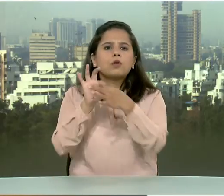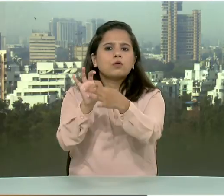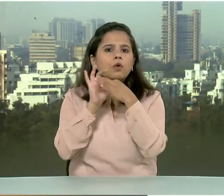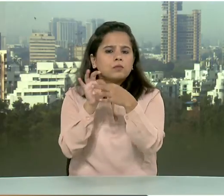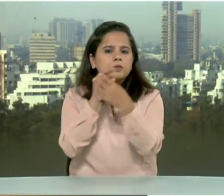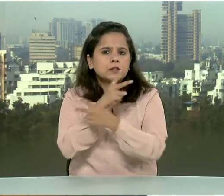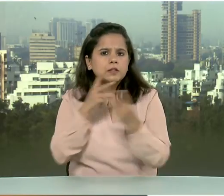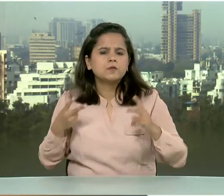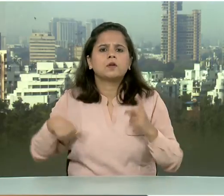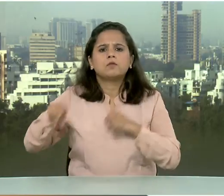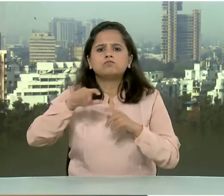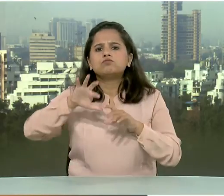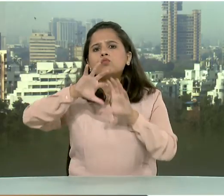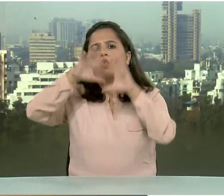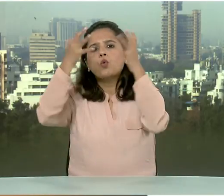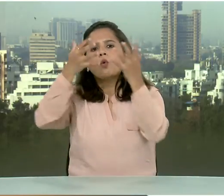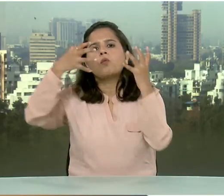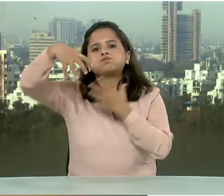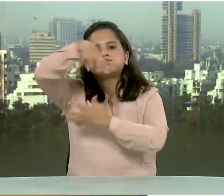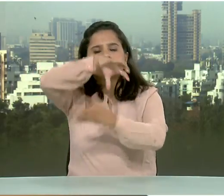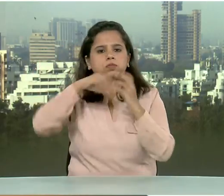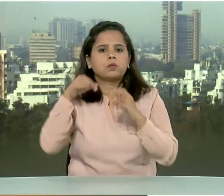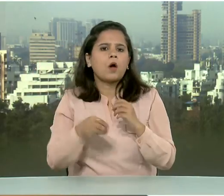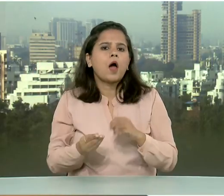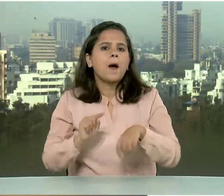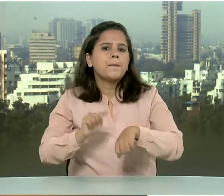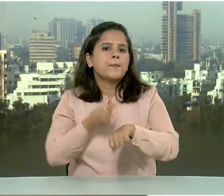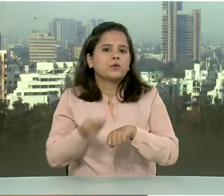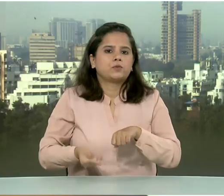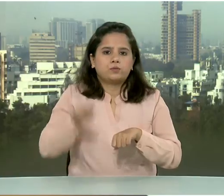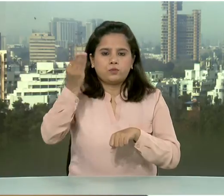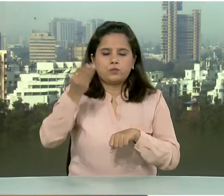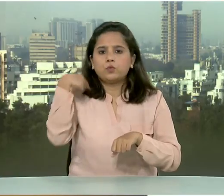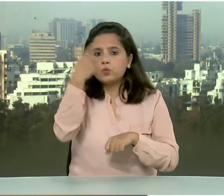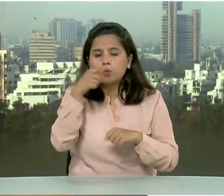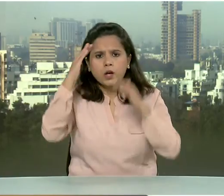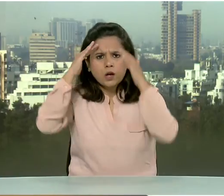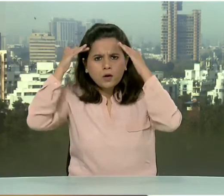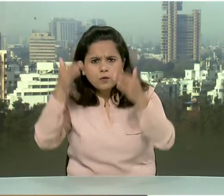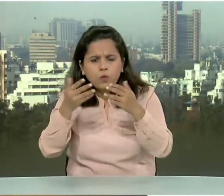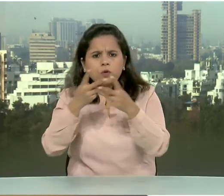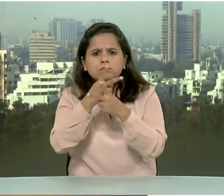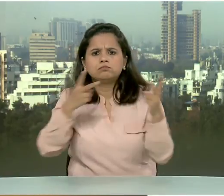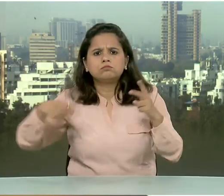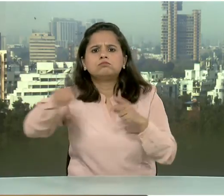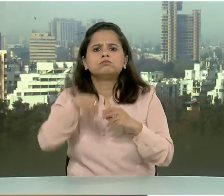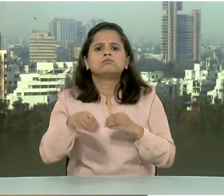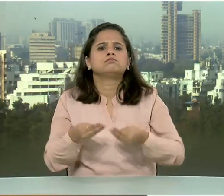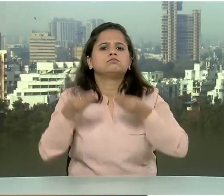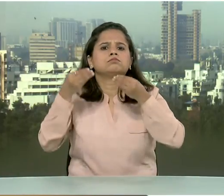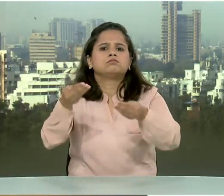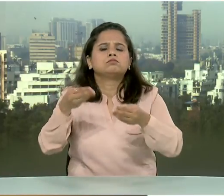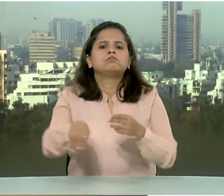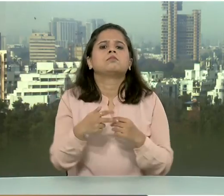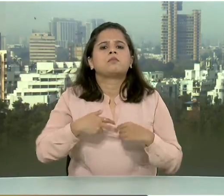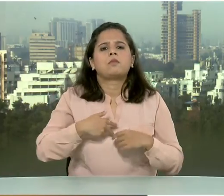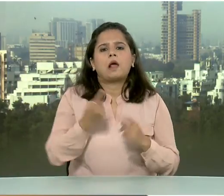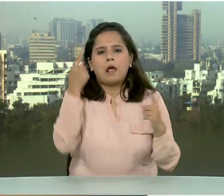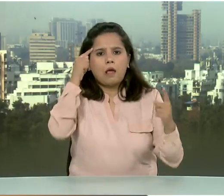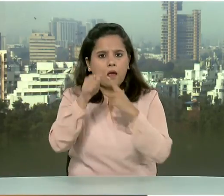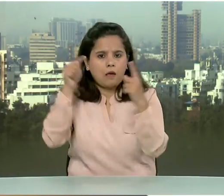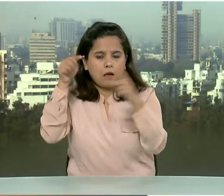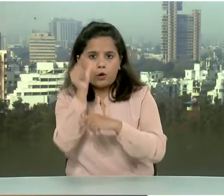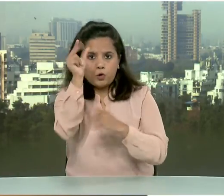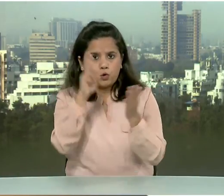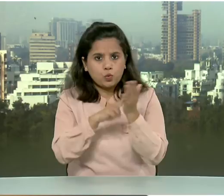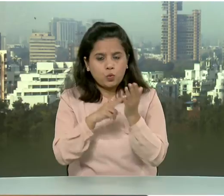challenges and meet opportunities with focus on the implementation of the Paris Agreement and the UN